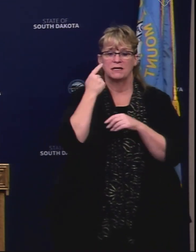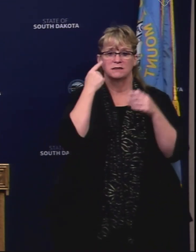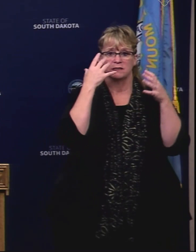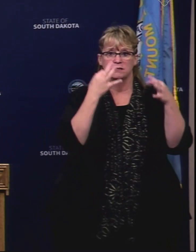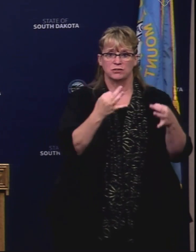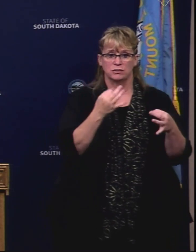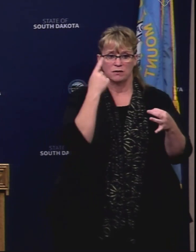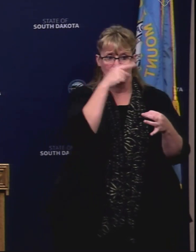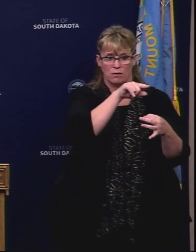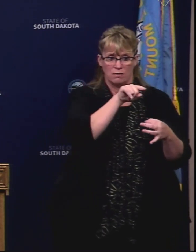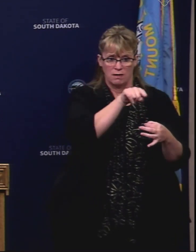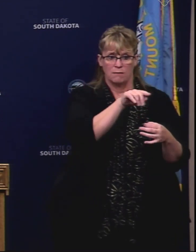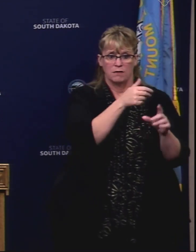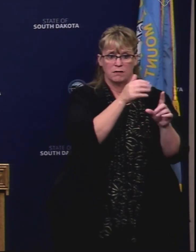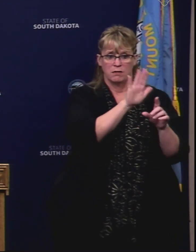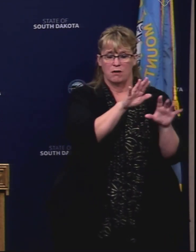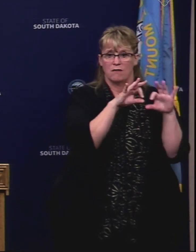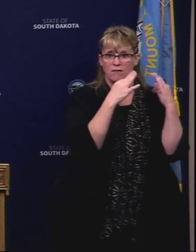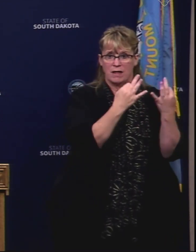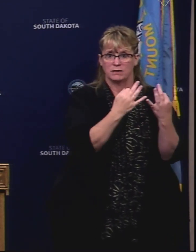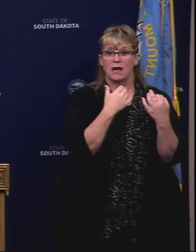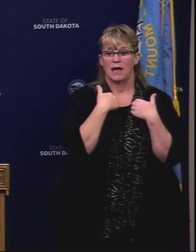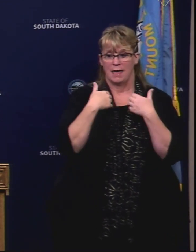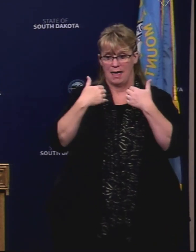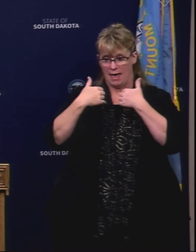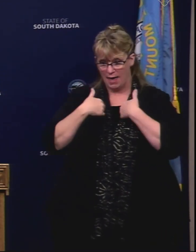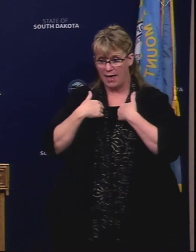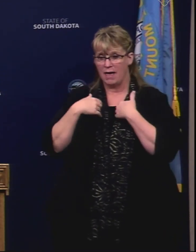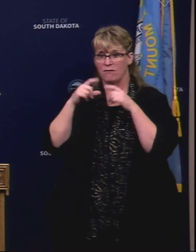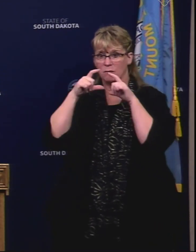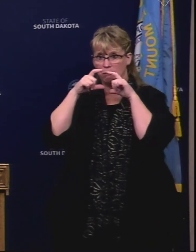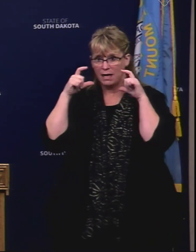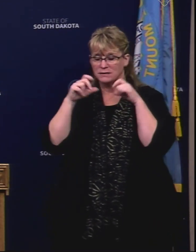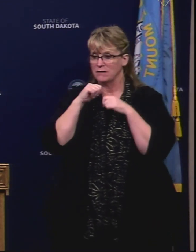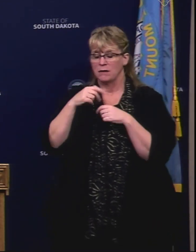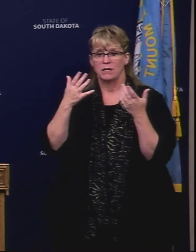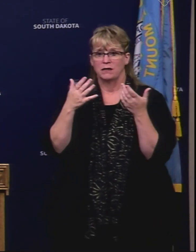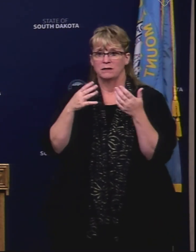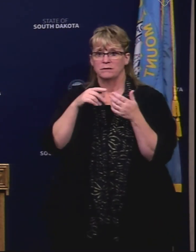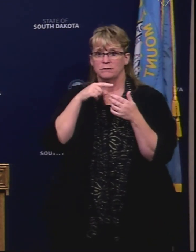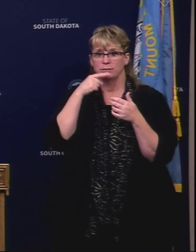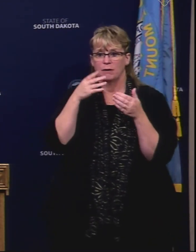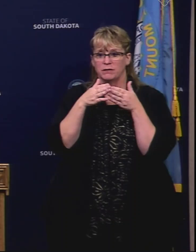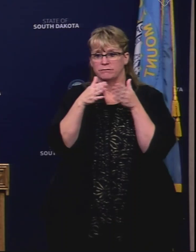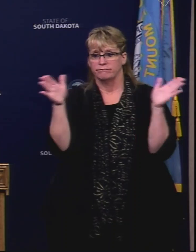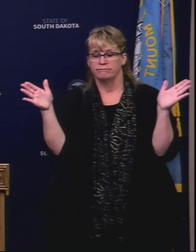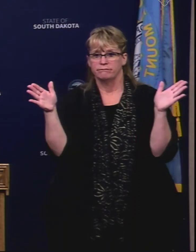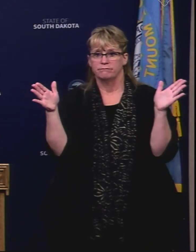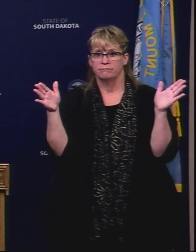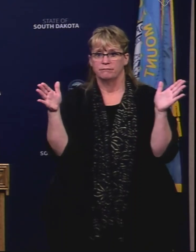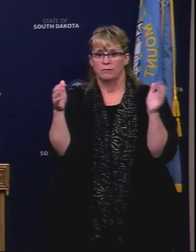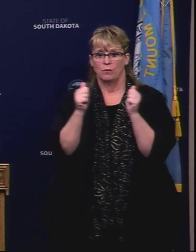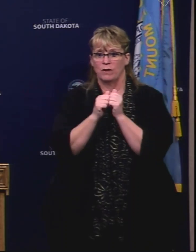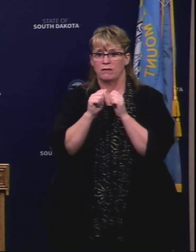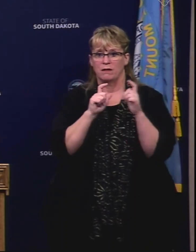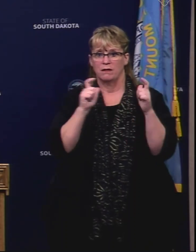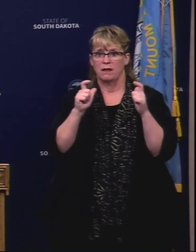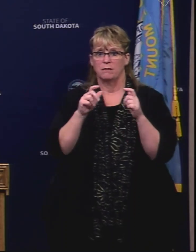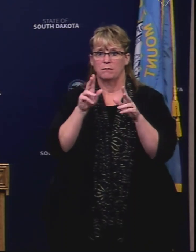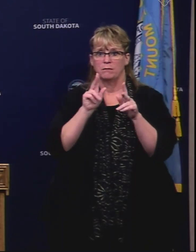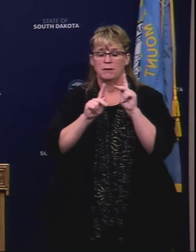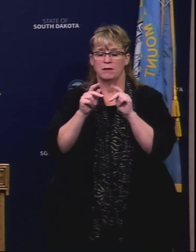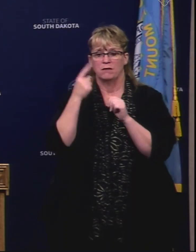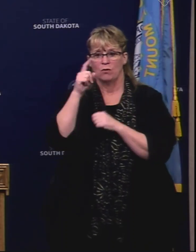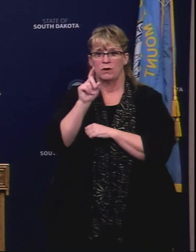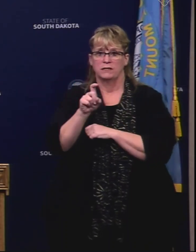families. I do have masks. I haven't been in public events where there's large amount of people to where it's been necessary.